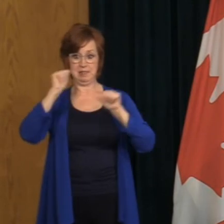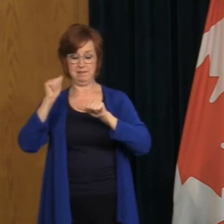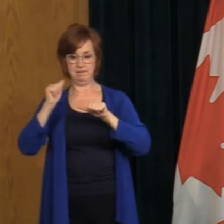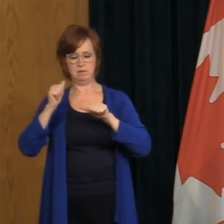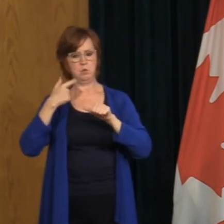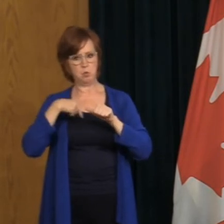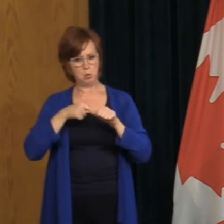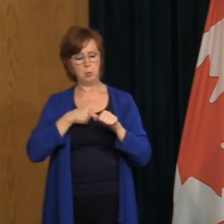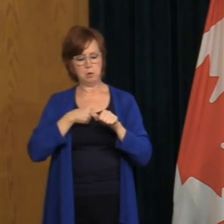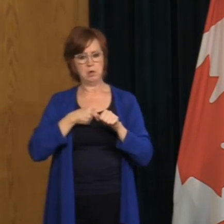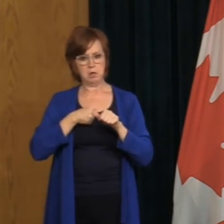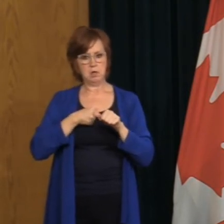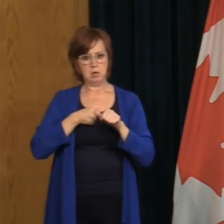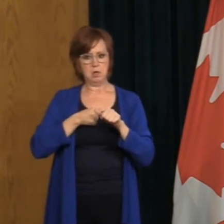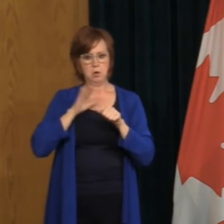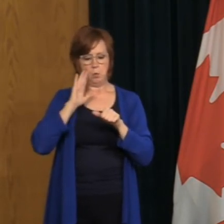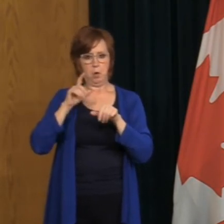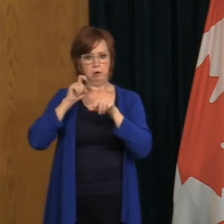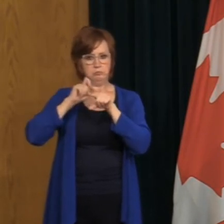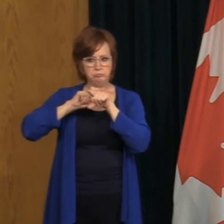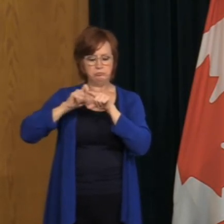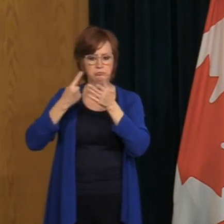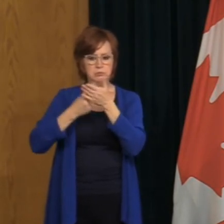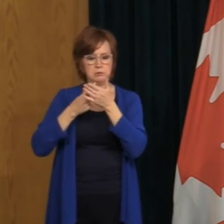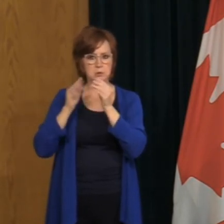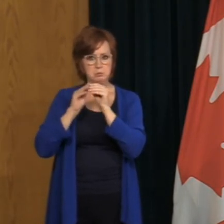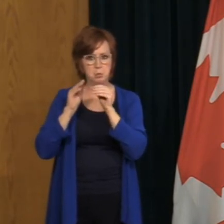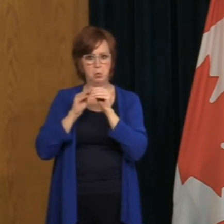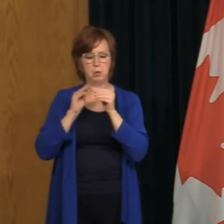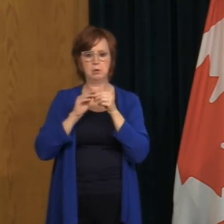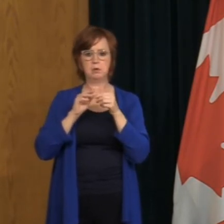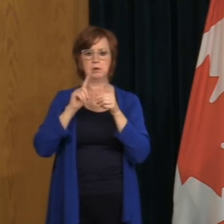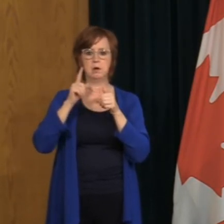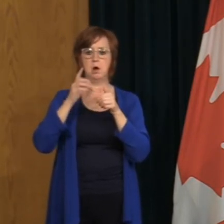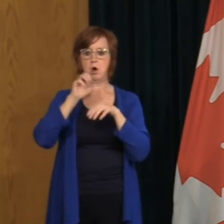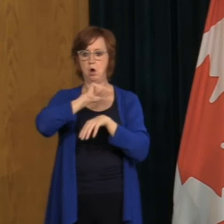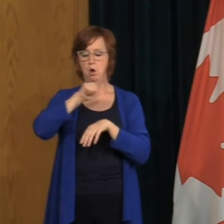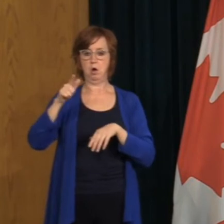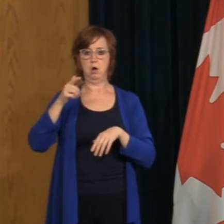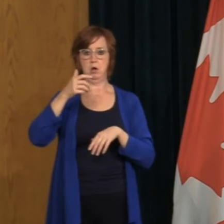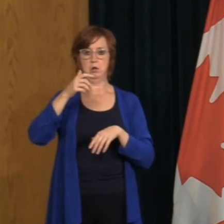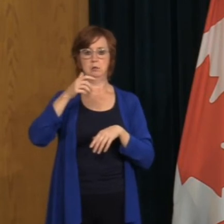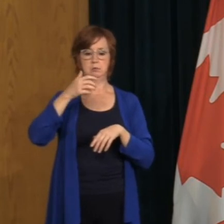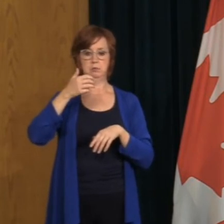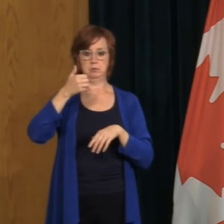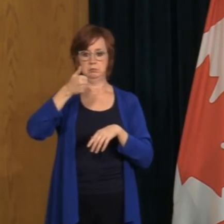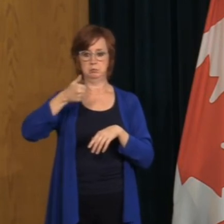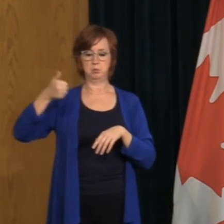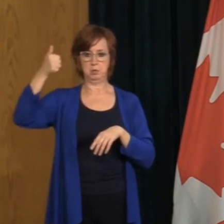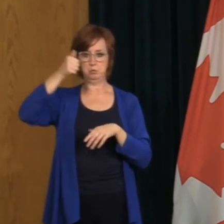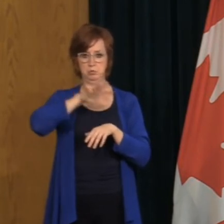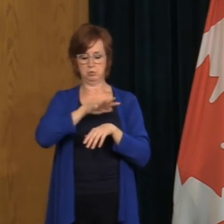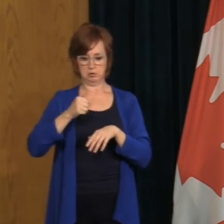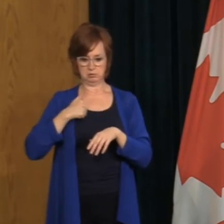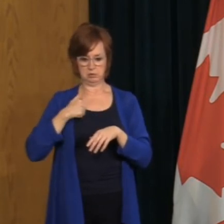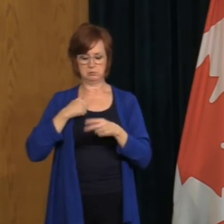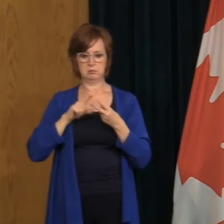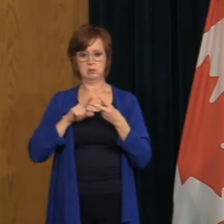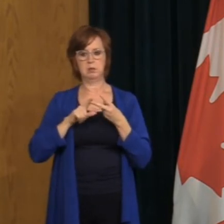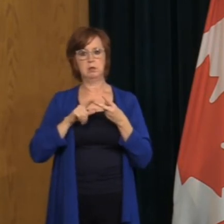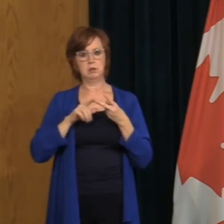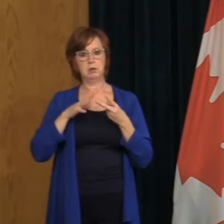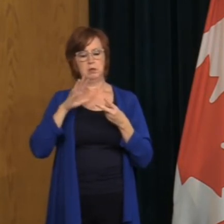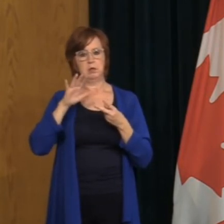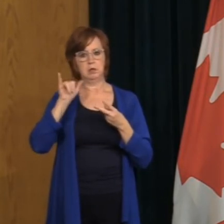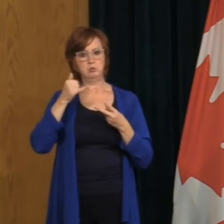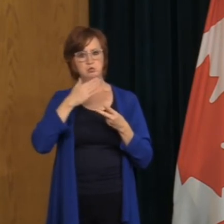call as well as the First Minister's call, and I expect it will be on the First Minister's call here later today. And I would just say, with